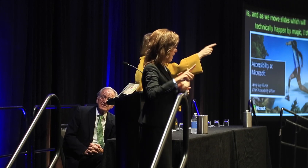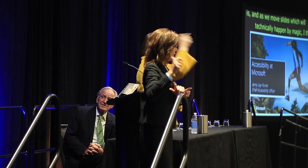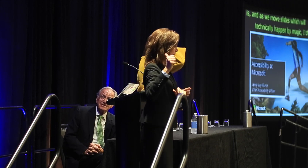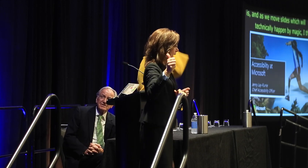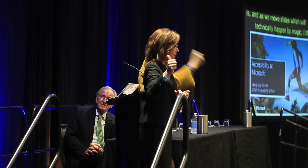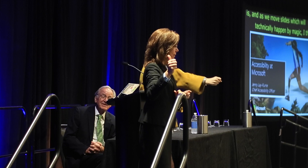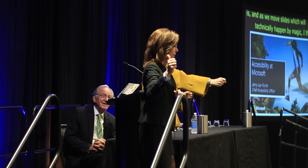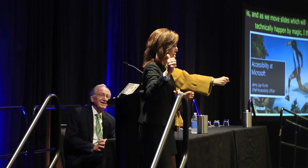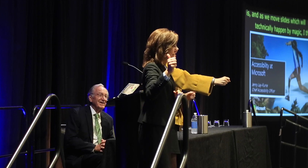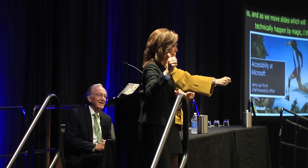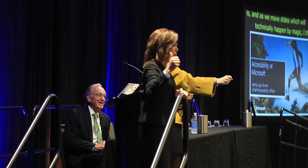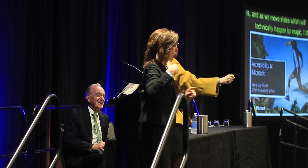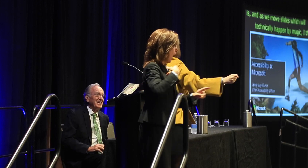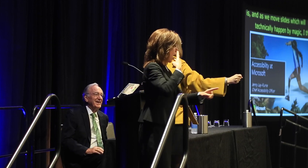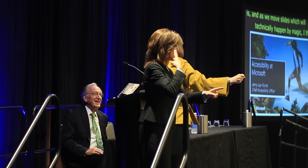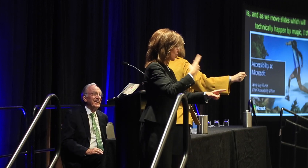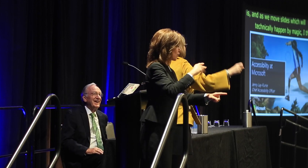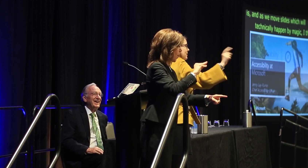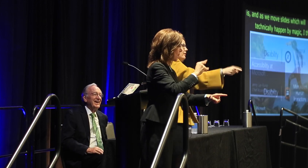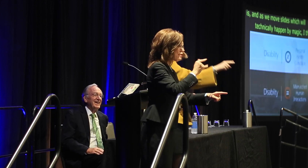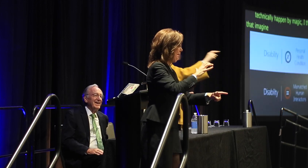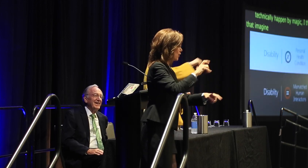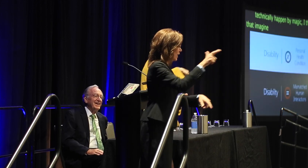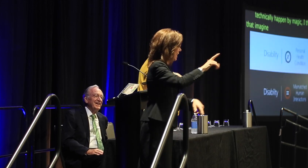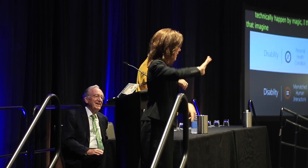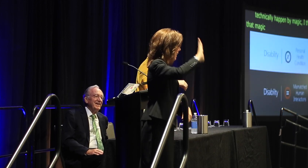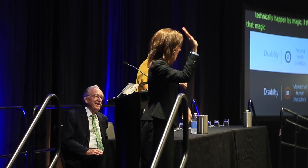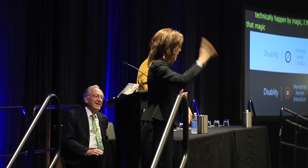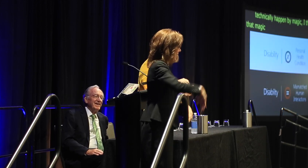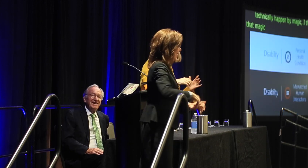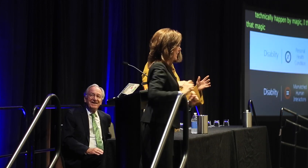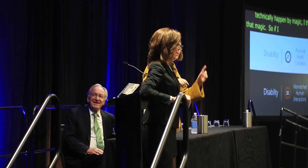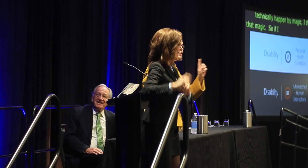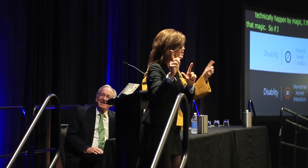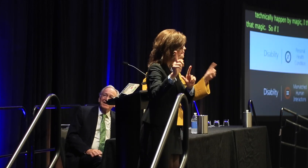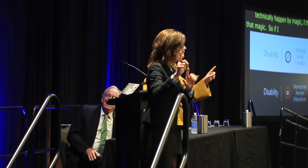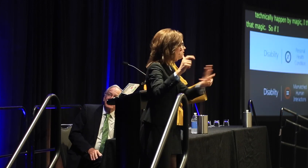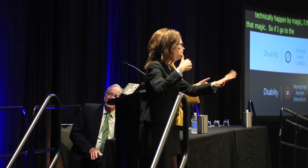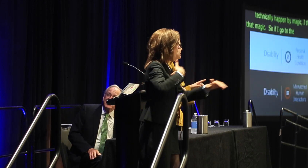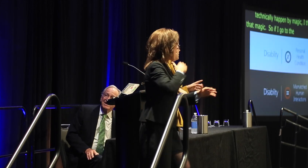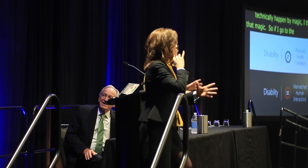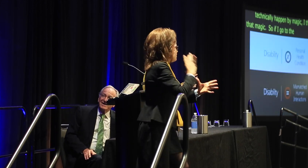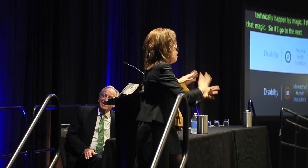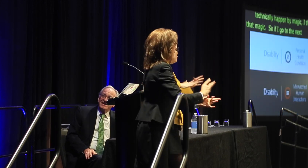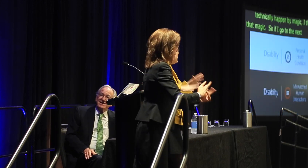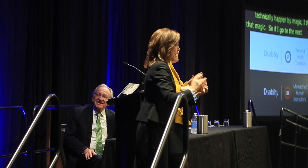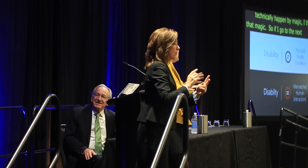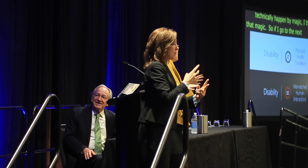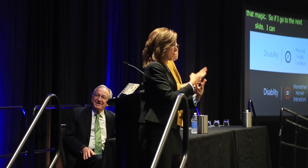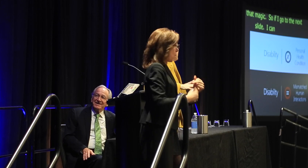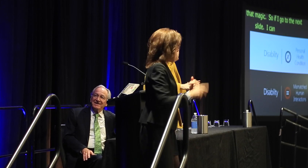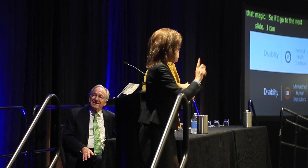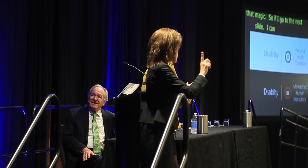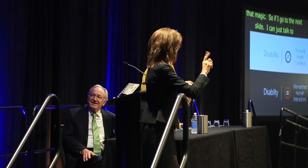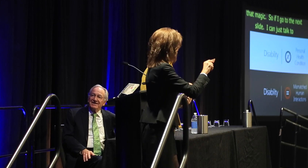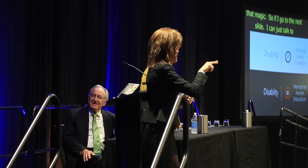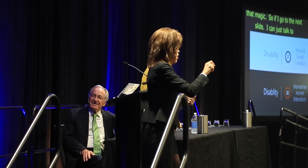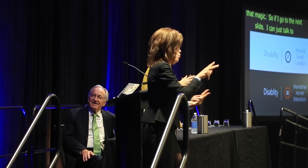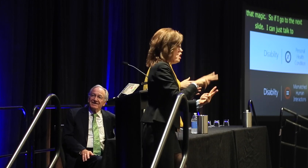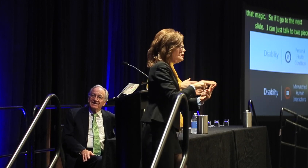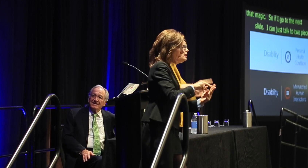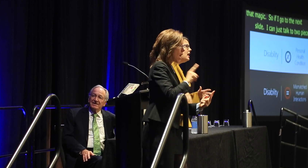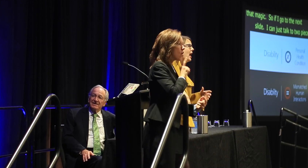Ha! So I saw that magic, it was the hand moving. So if I go to the next slide, and I just talk through two pieces of data that really, really are grounding to